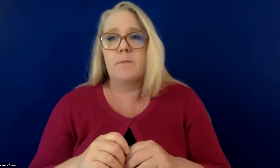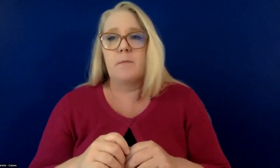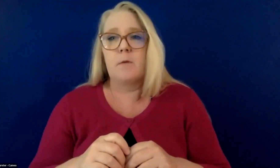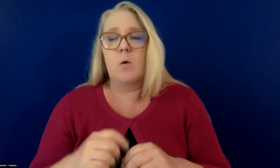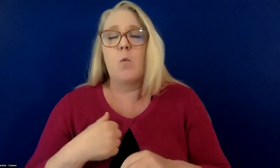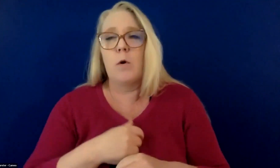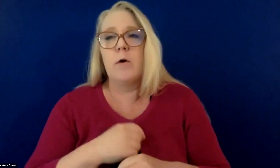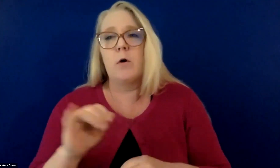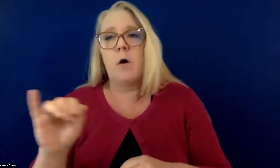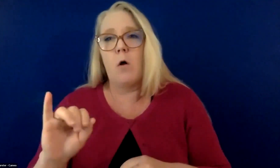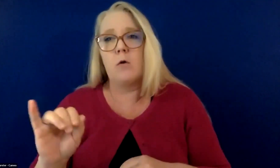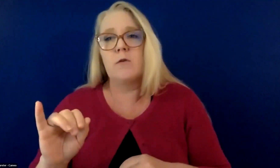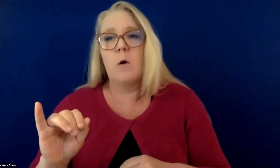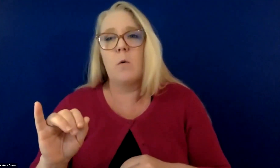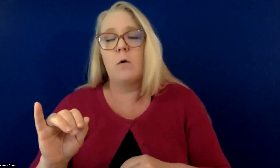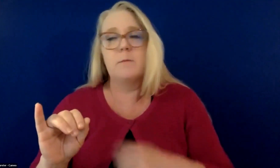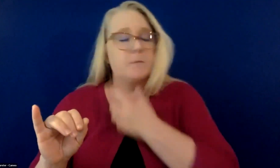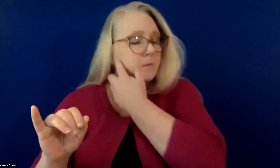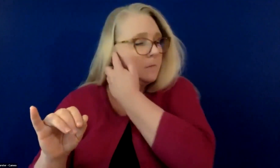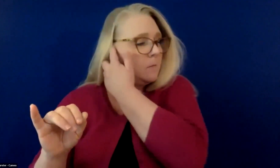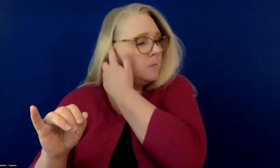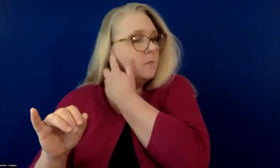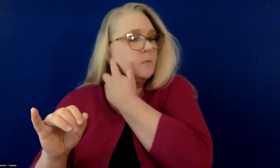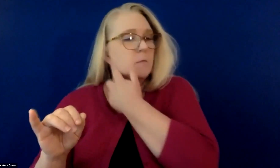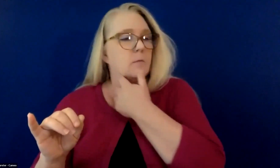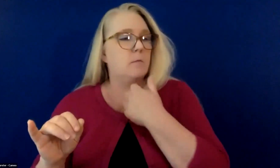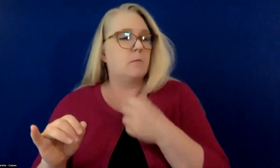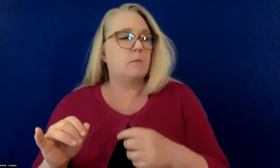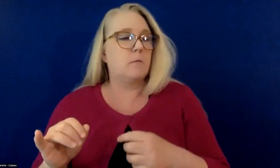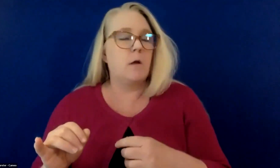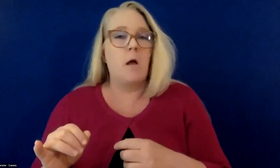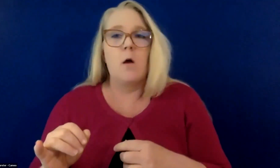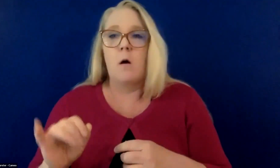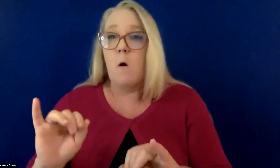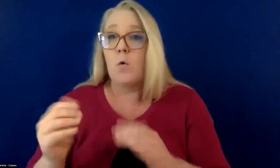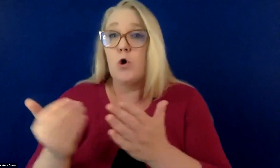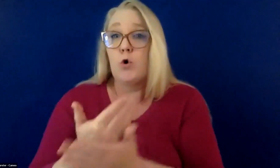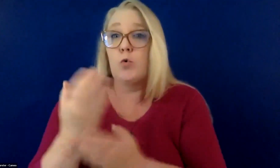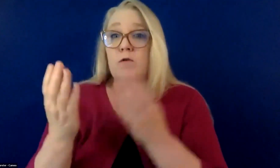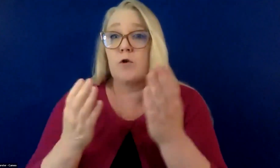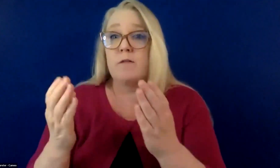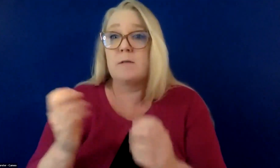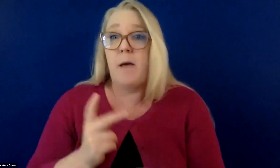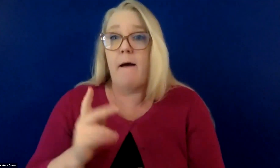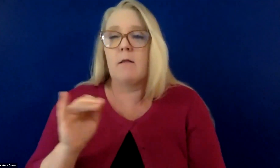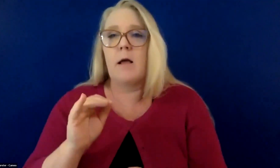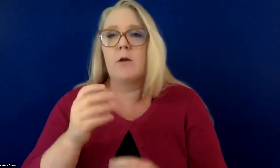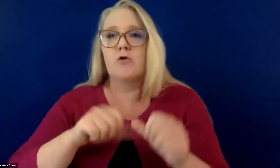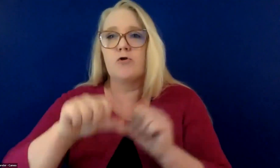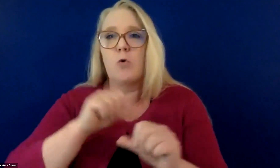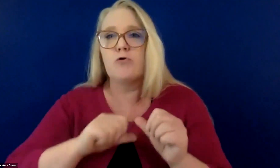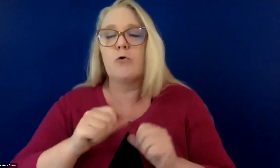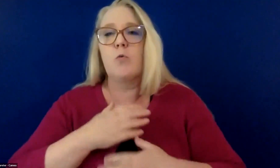also dealing with the services that have been brought back, in the last 2 years, right? So the social recreation services, the